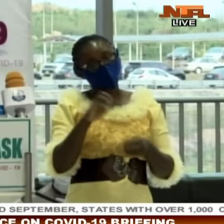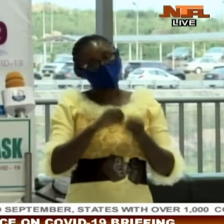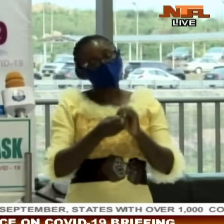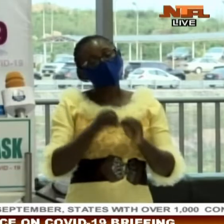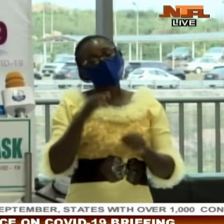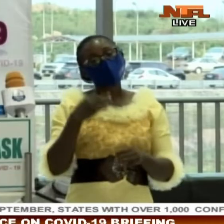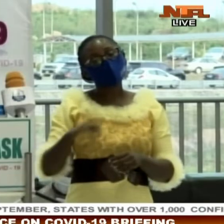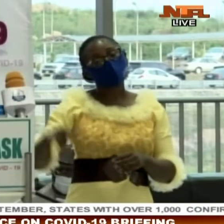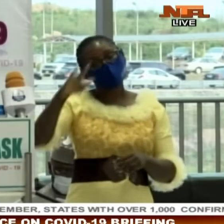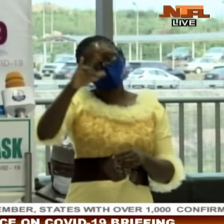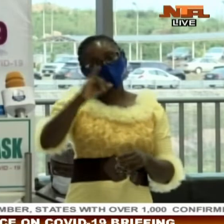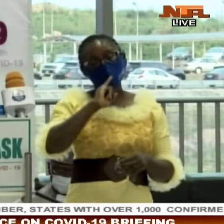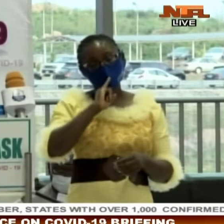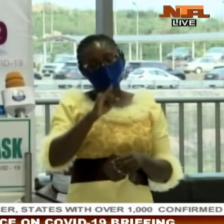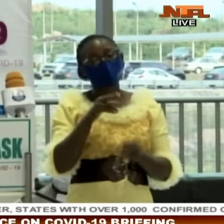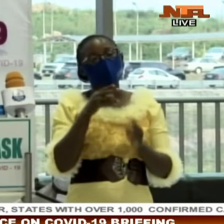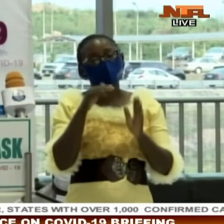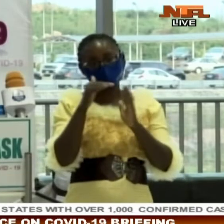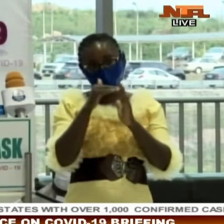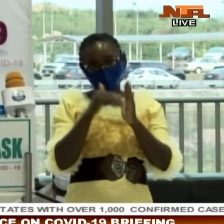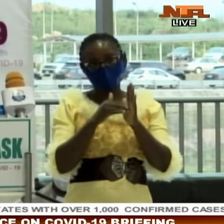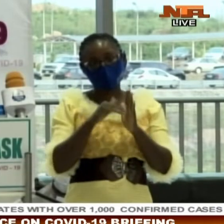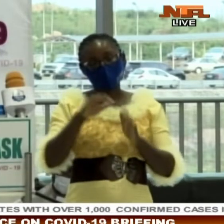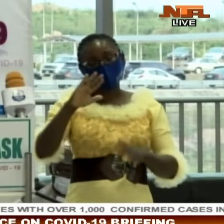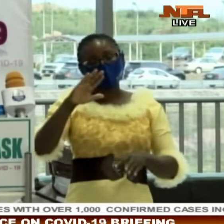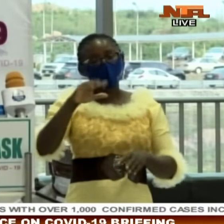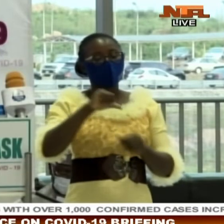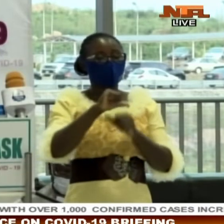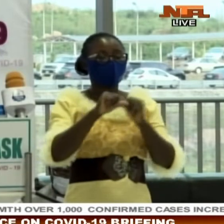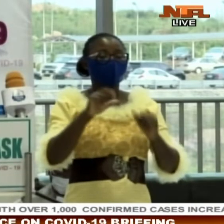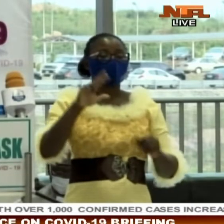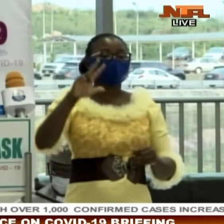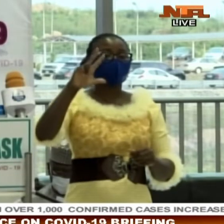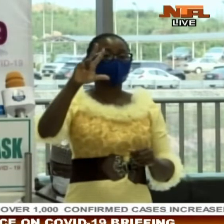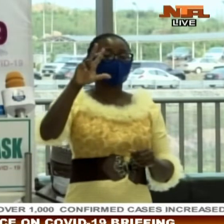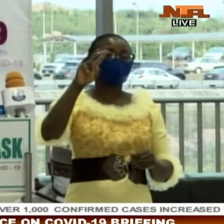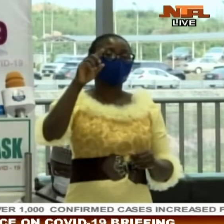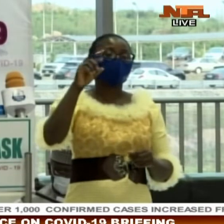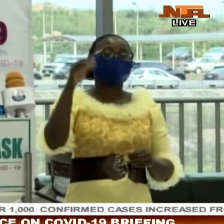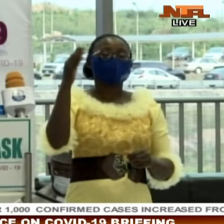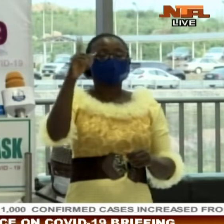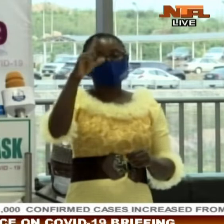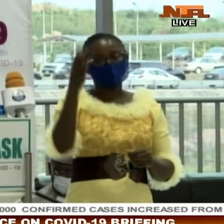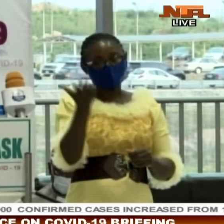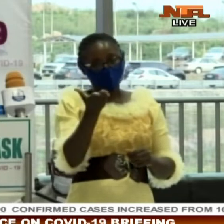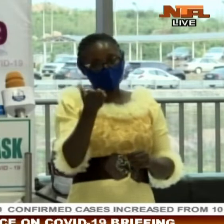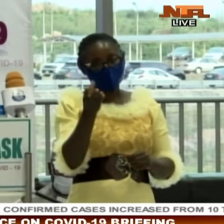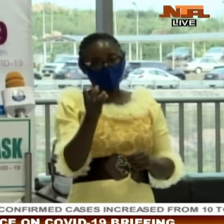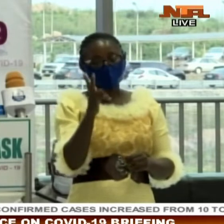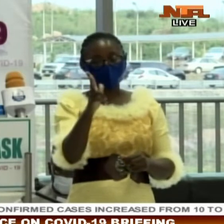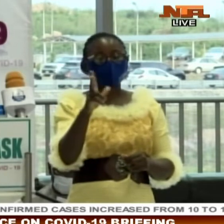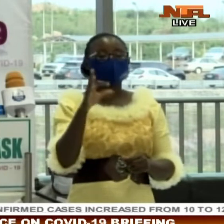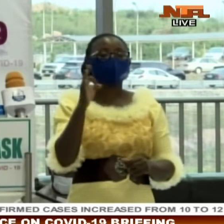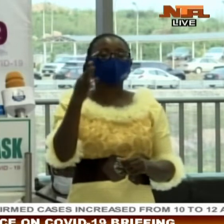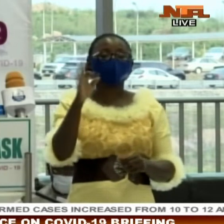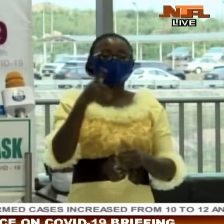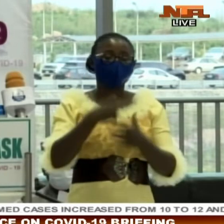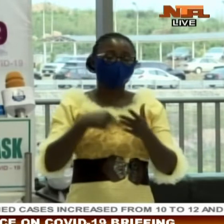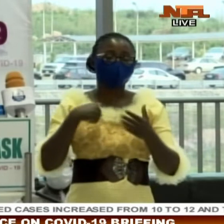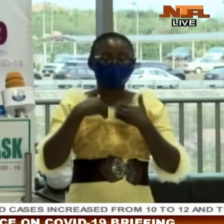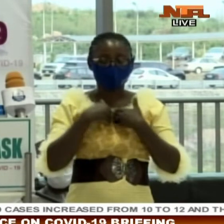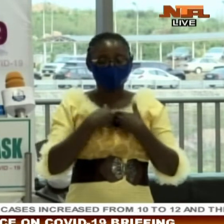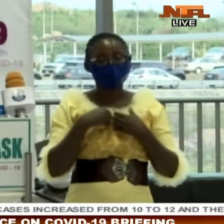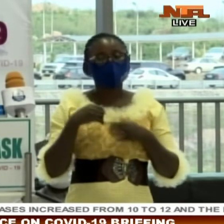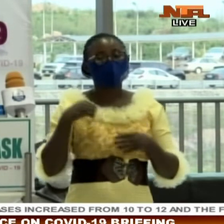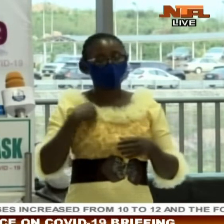passengers is still limited. It's about a third of what we usually get. So we should be able to manage this situation to start on, and